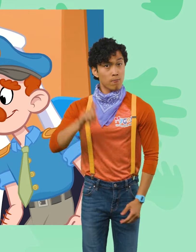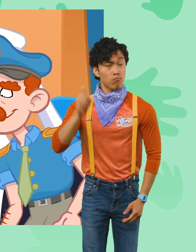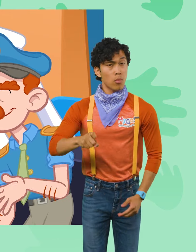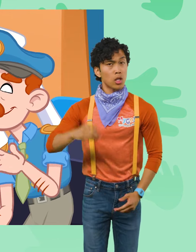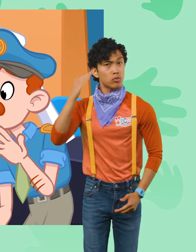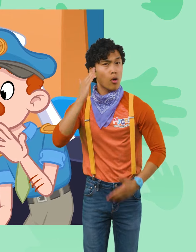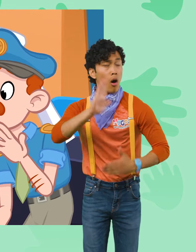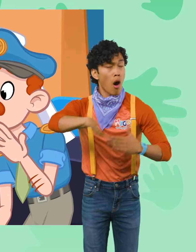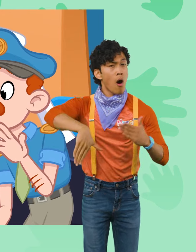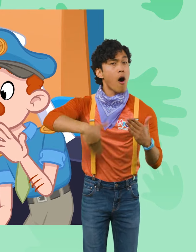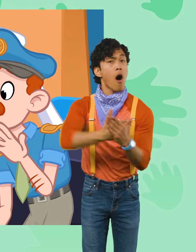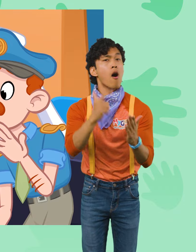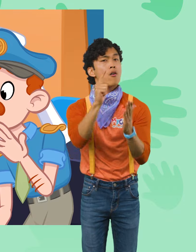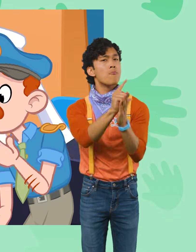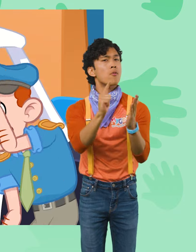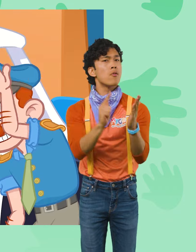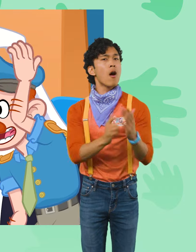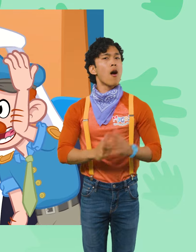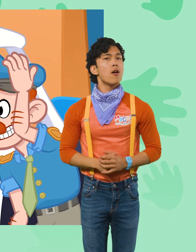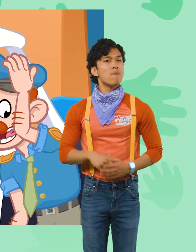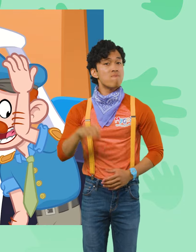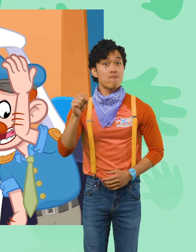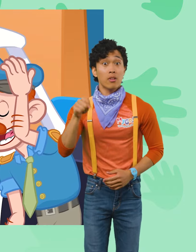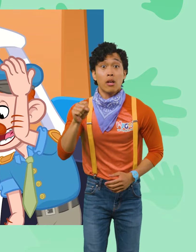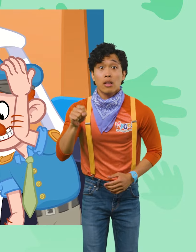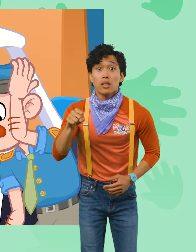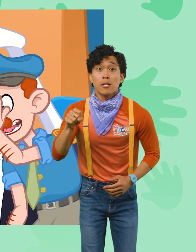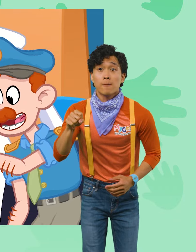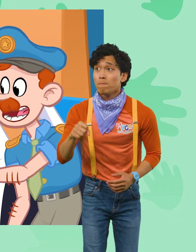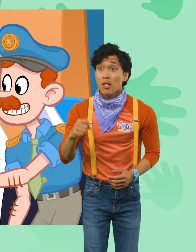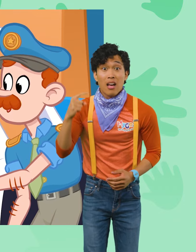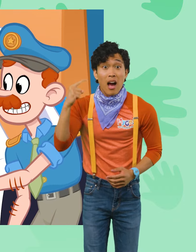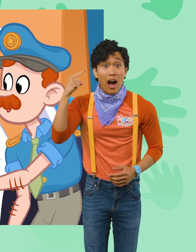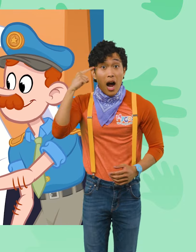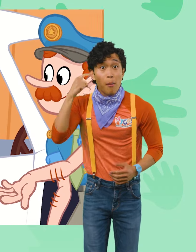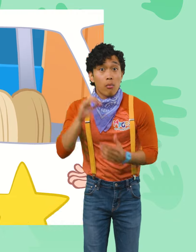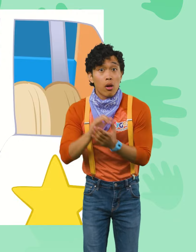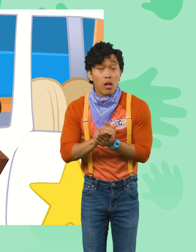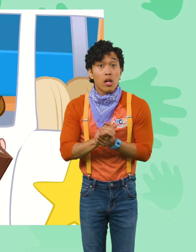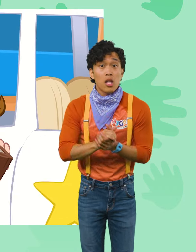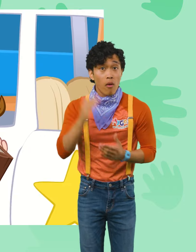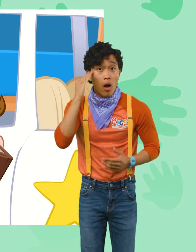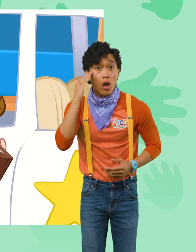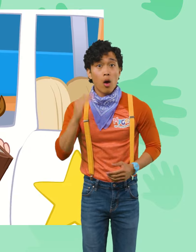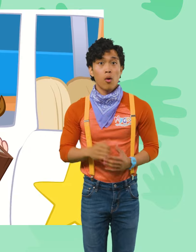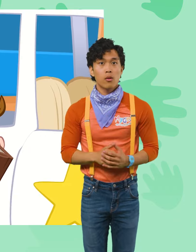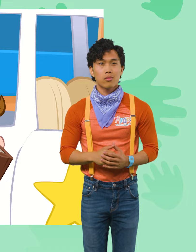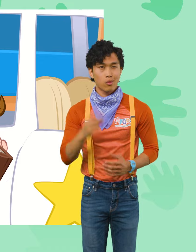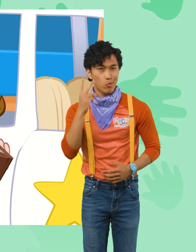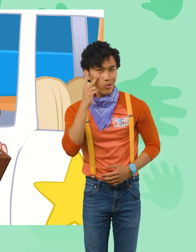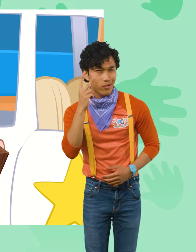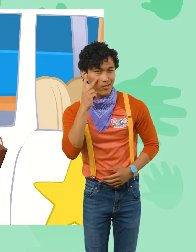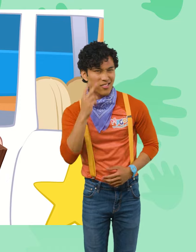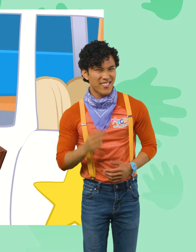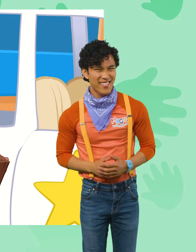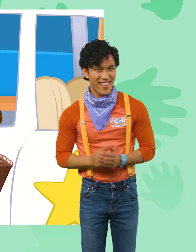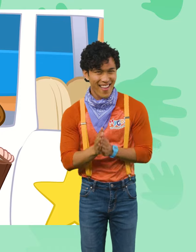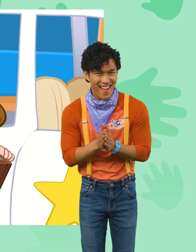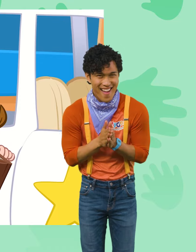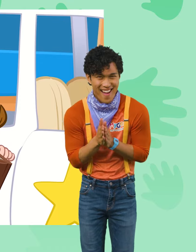has to know all the laws. Yes, I believe I do, sir. We'll see about that.